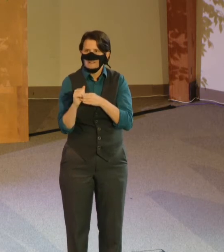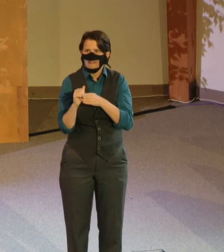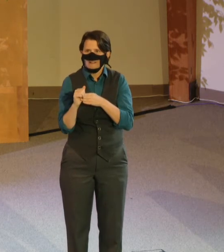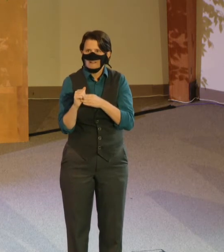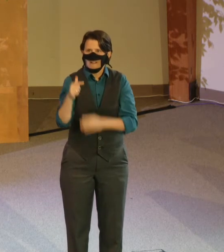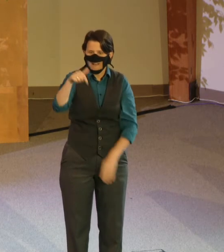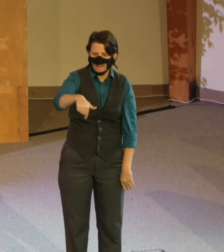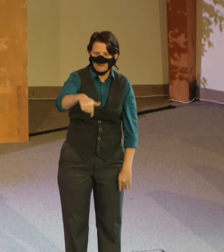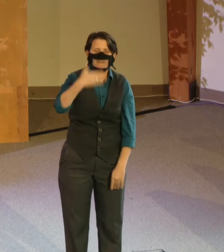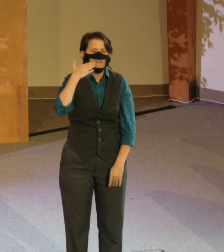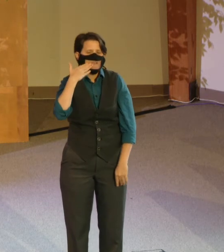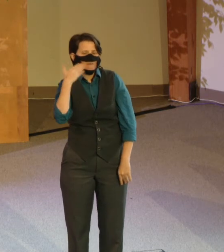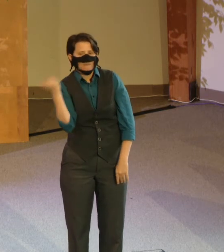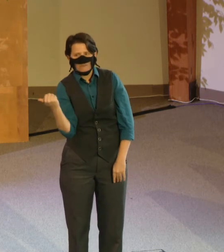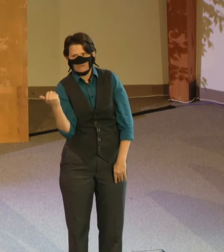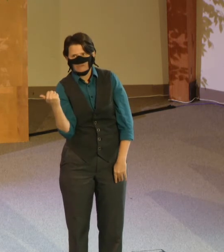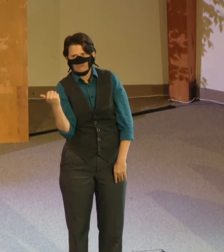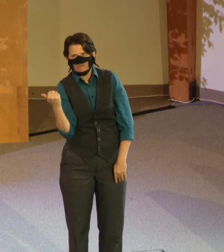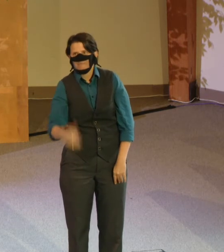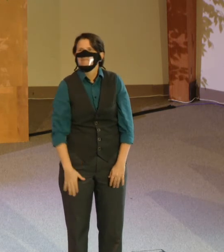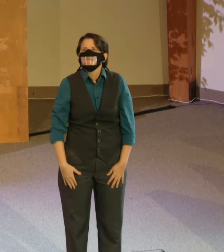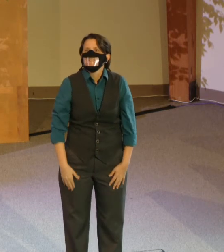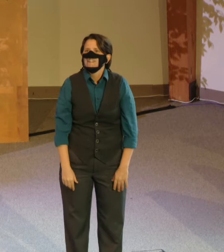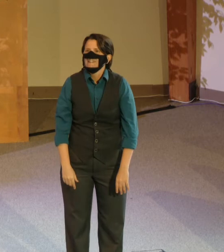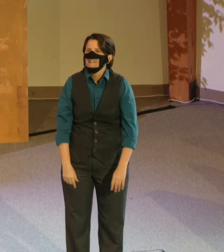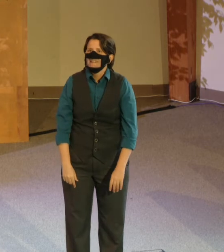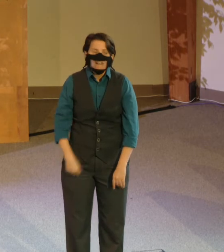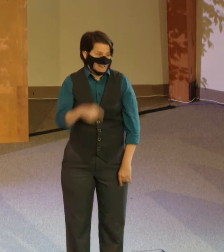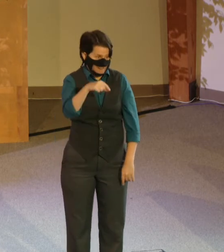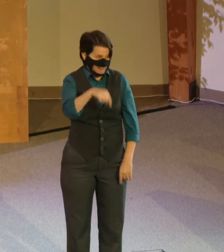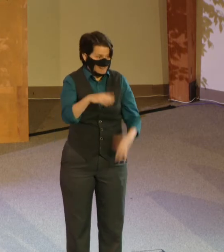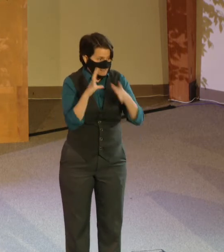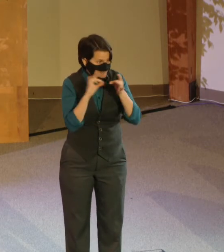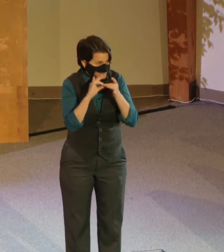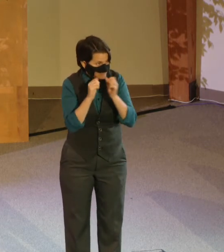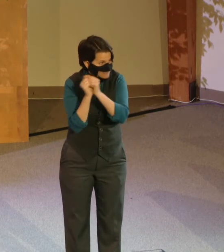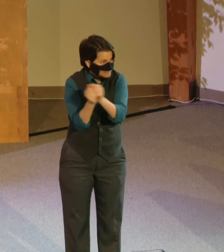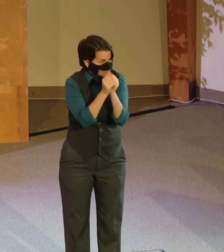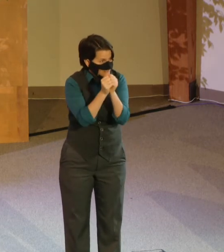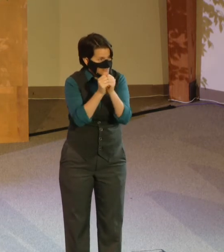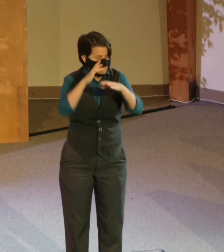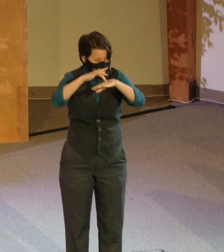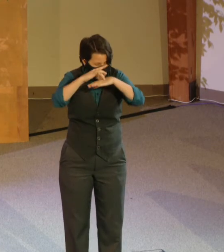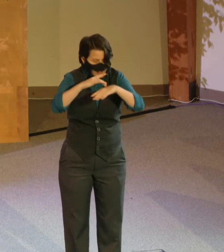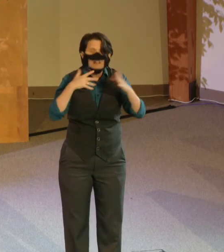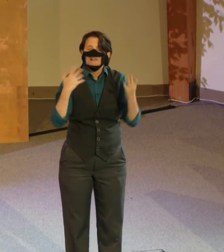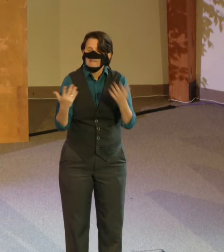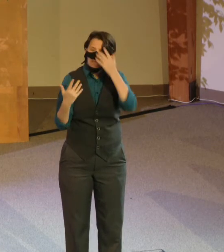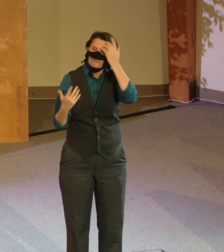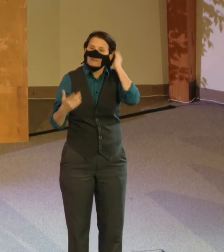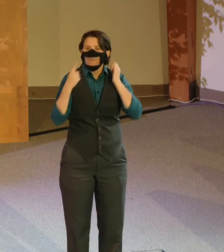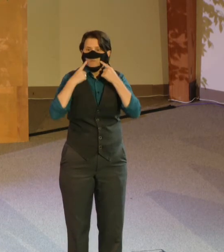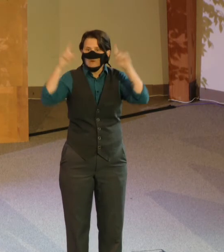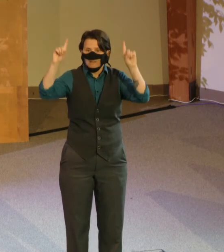$100,000, this and better. This stuff works, my friends, and let me tell you why I'm telling you that it works. Got a